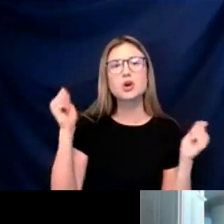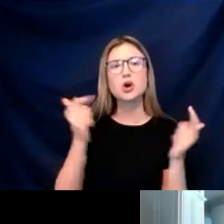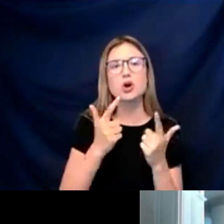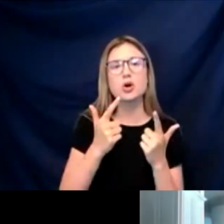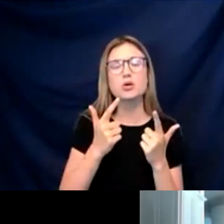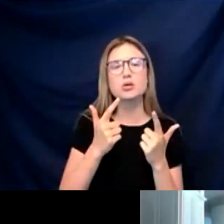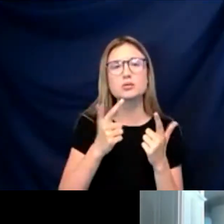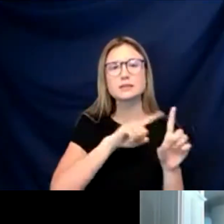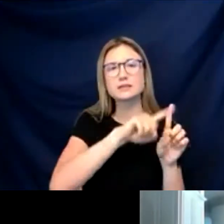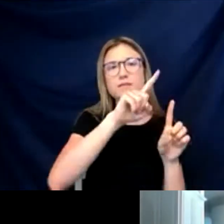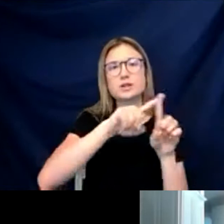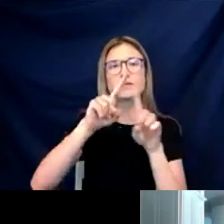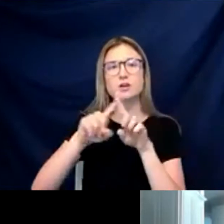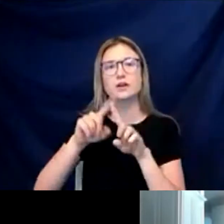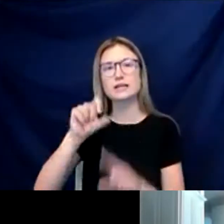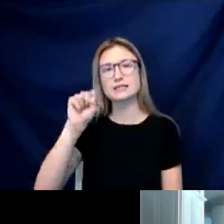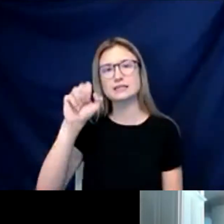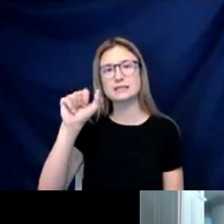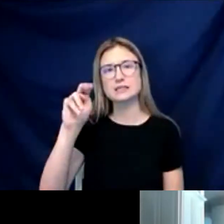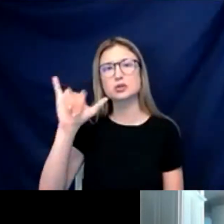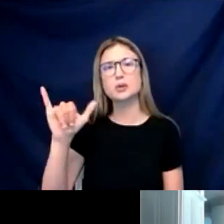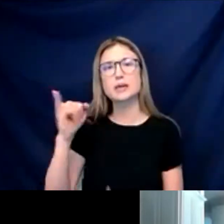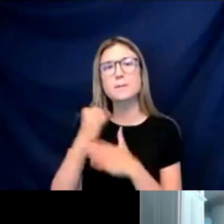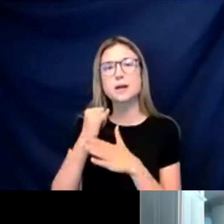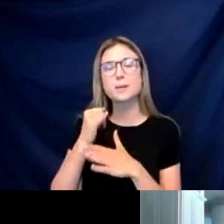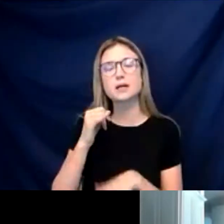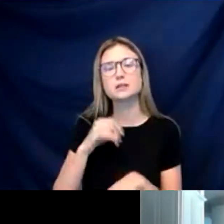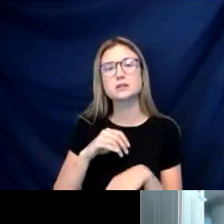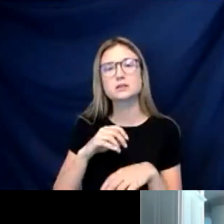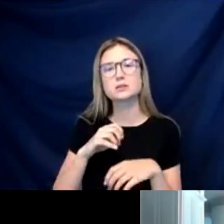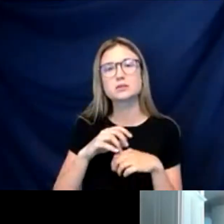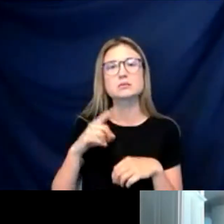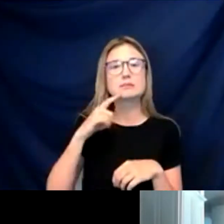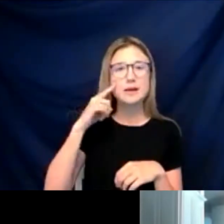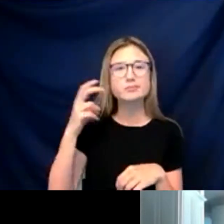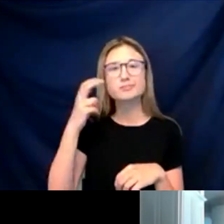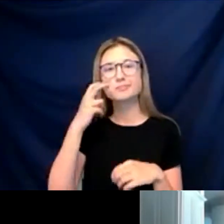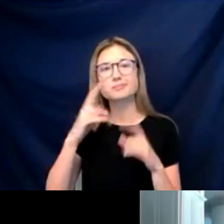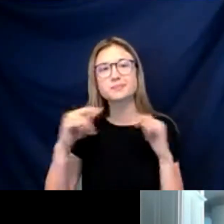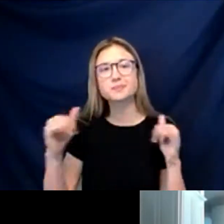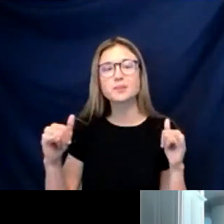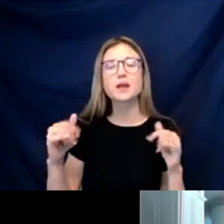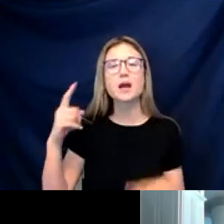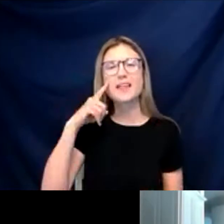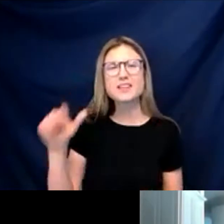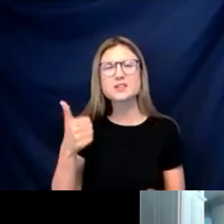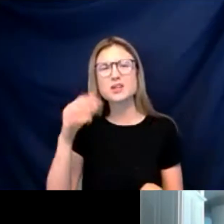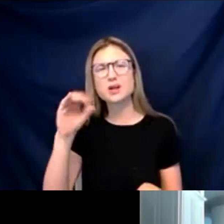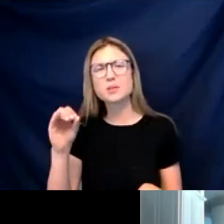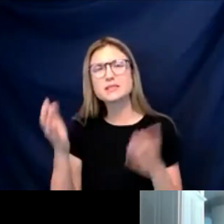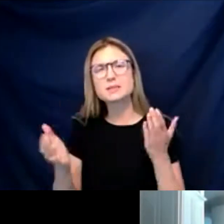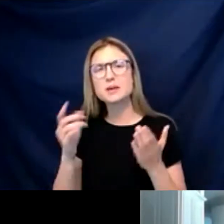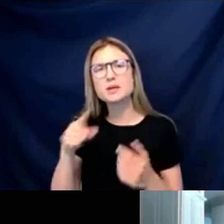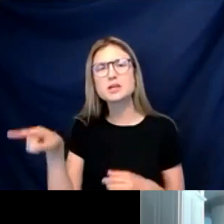impairments. And I think there are a number of companies that you know about and possibly other members of this